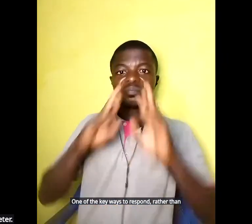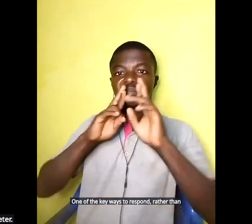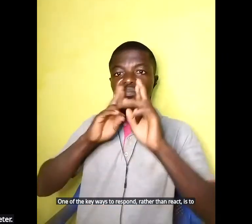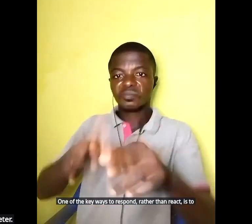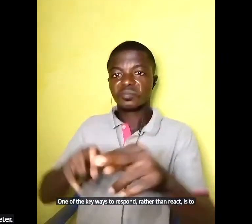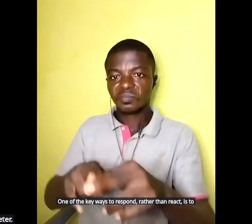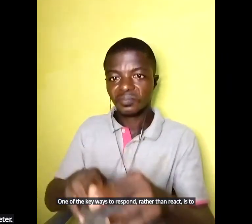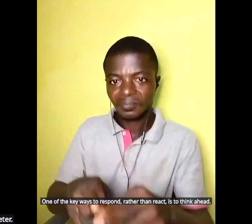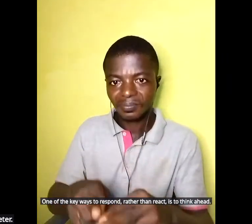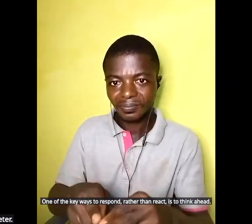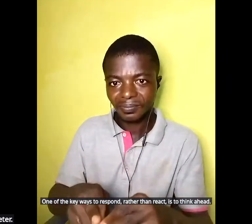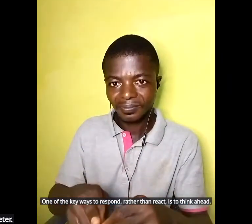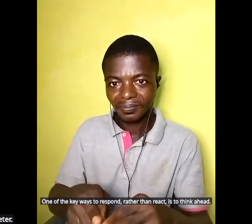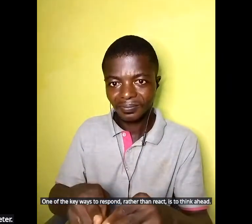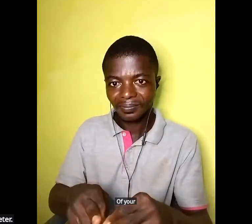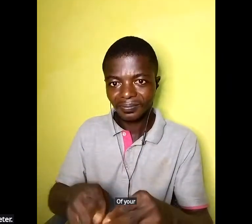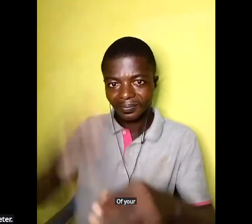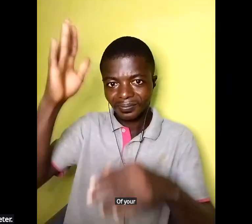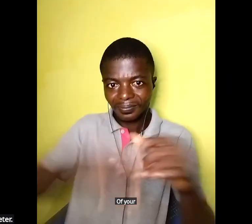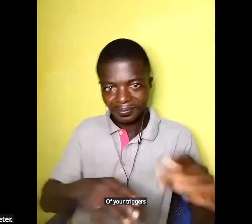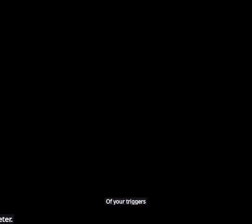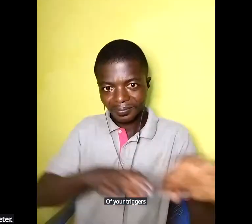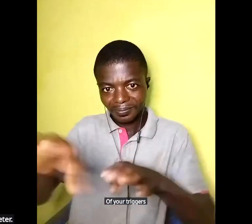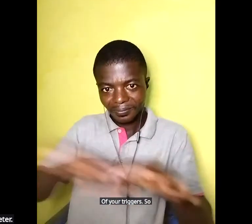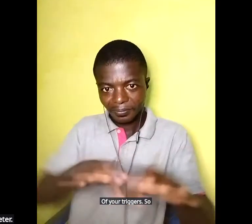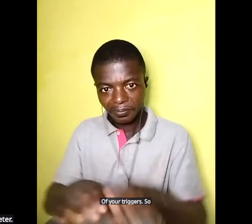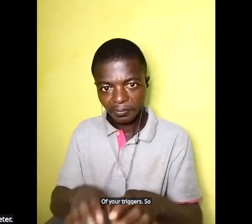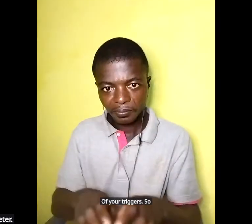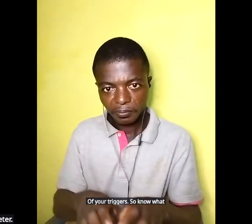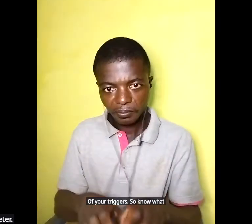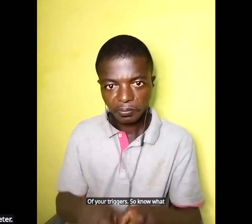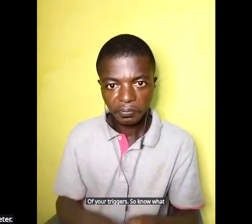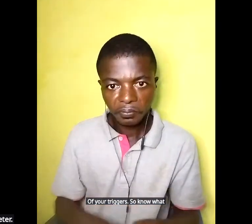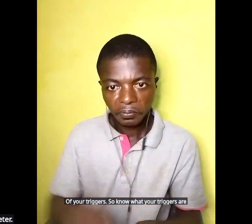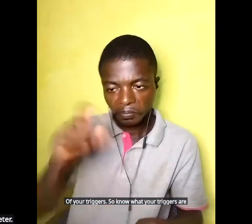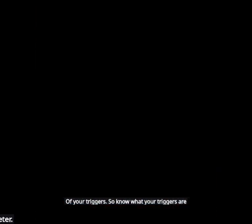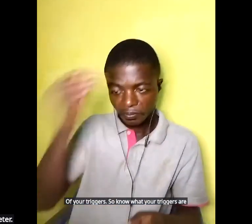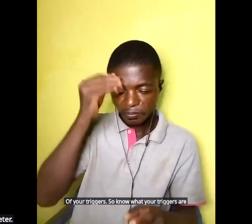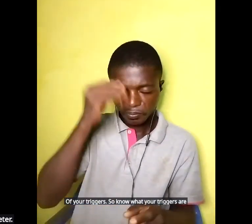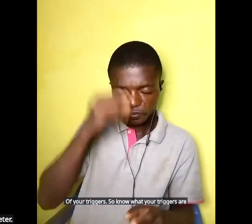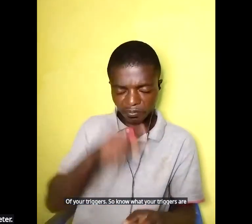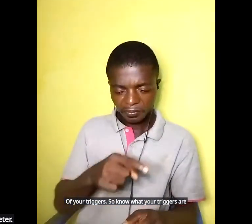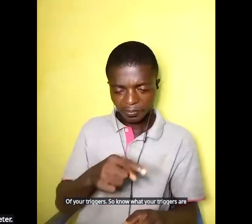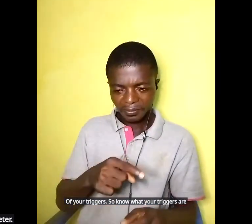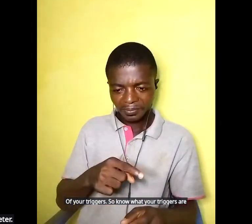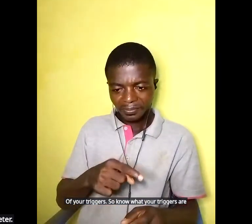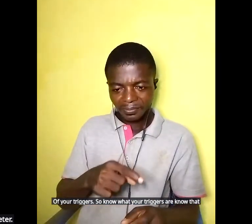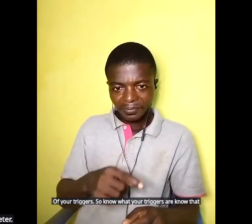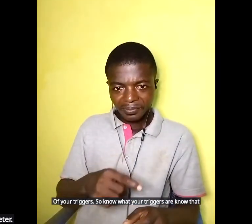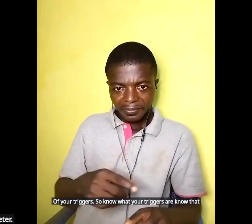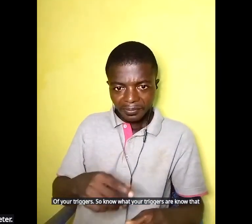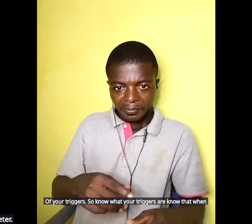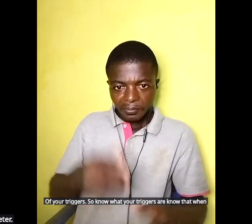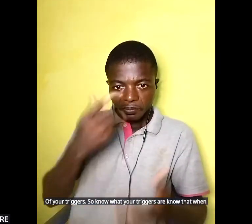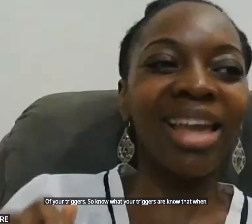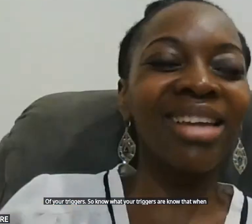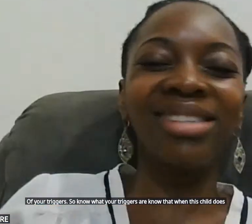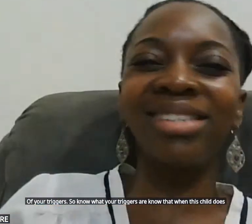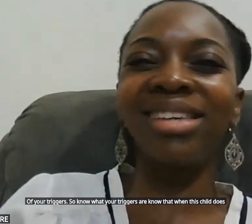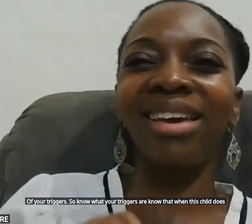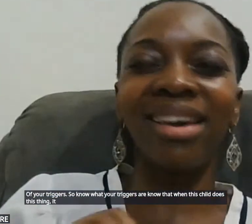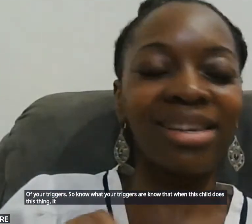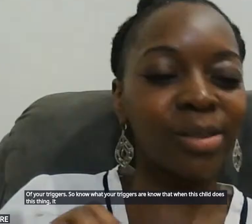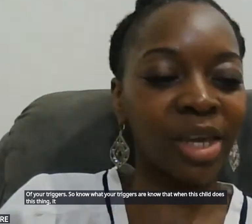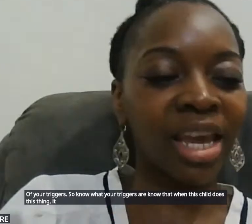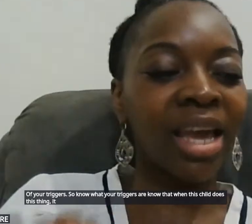think ahead of your triggers. So know what your triggers are. Know that when this child does this thing, it